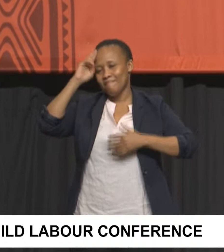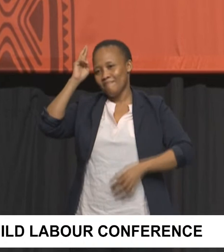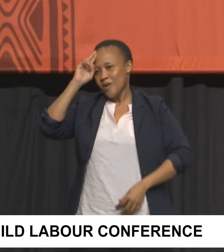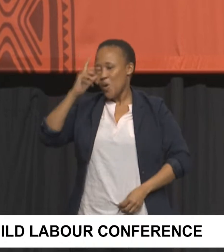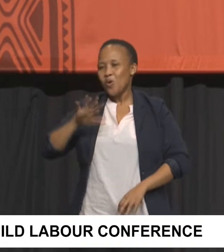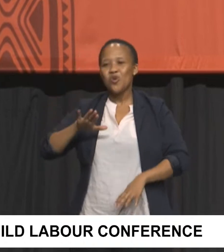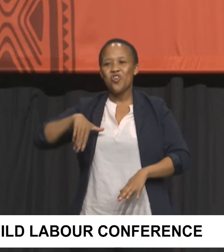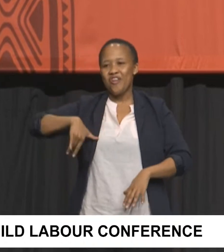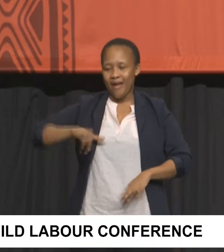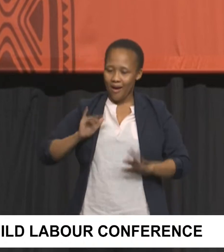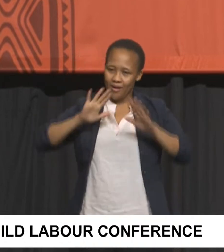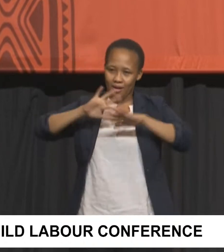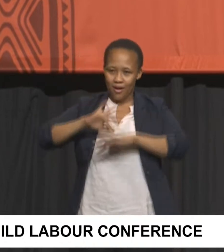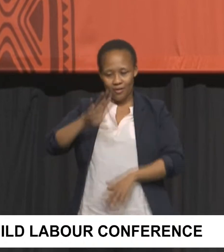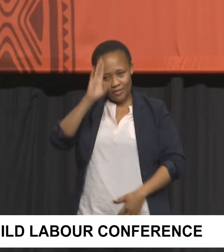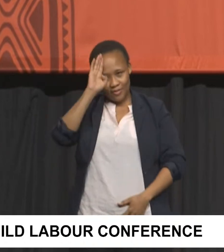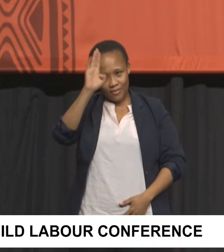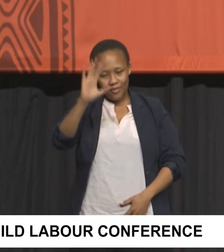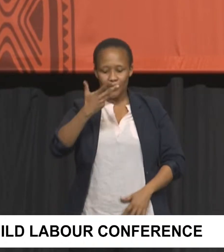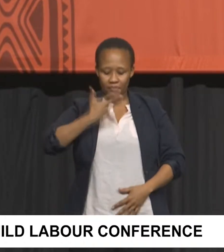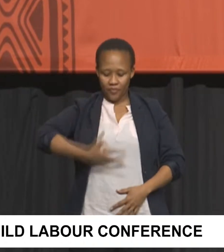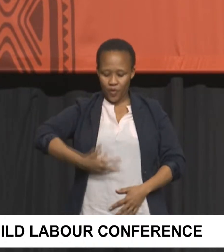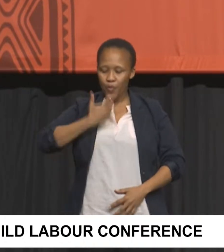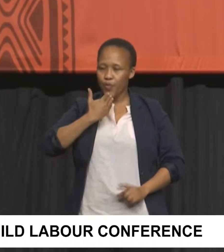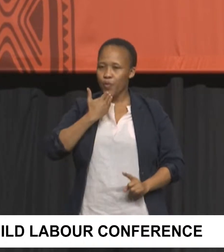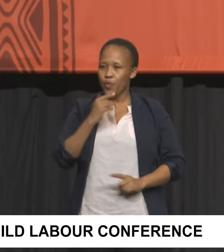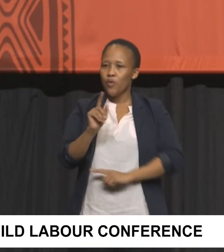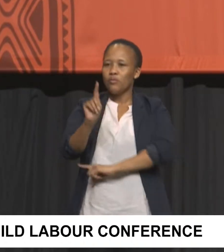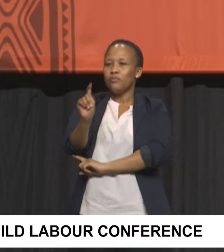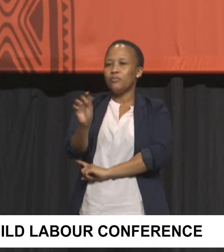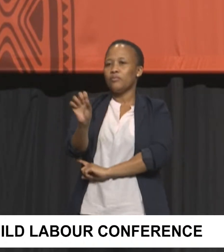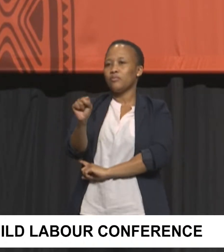Tobela. I am Tsepiso Makwetla. I'll be